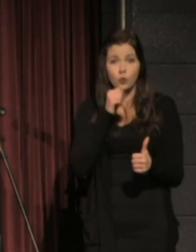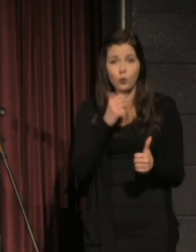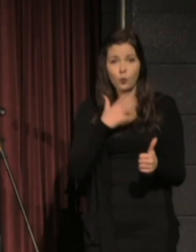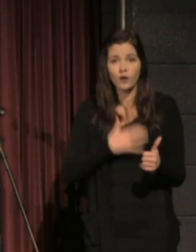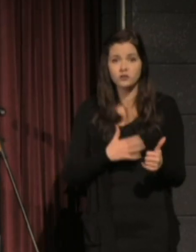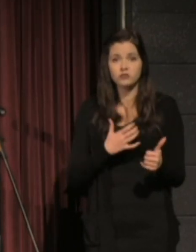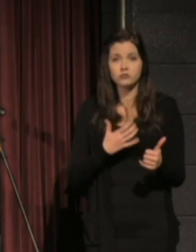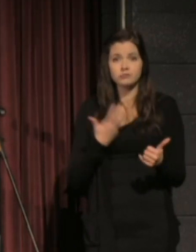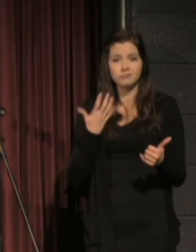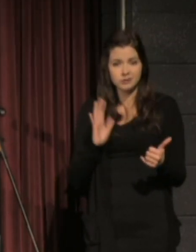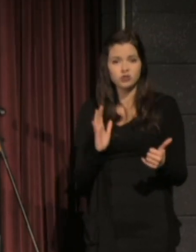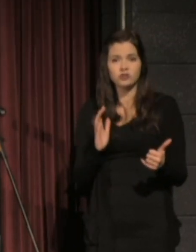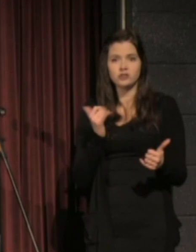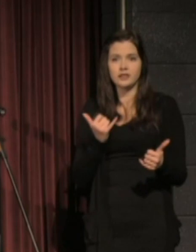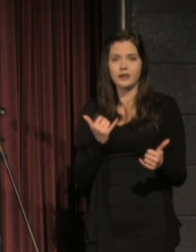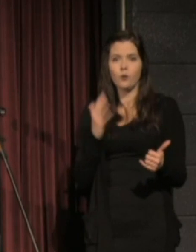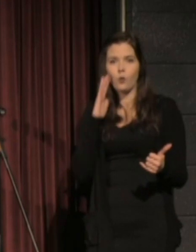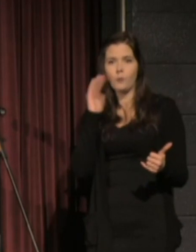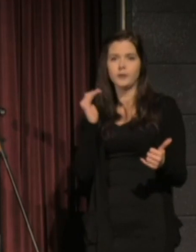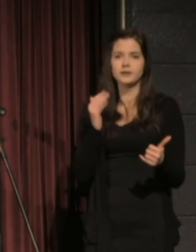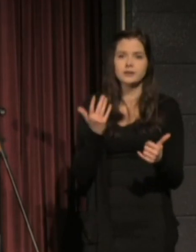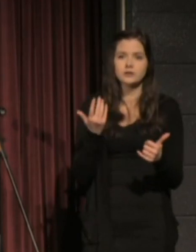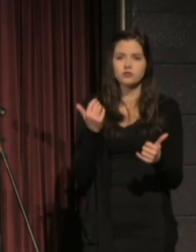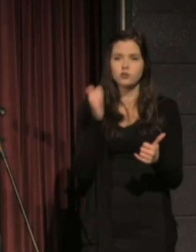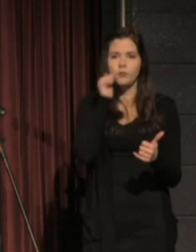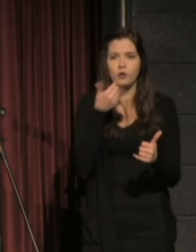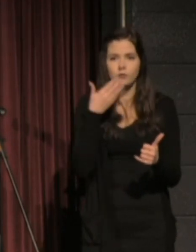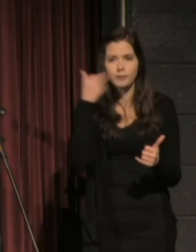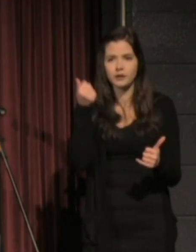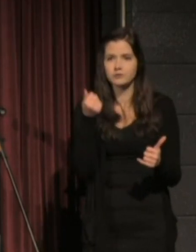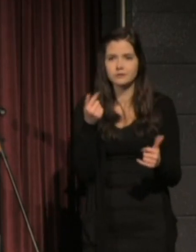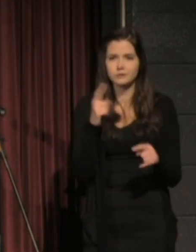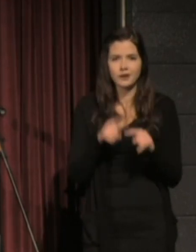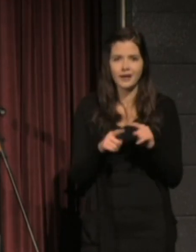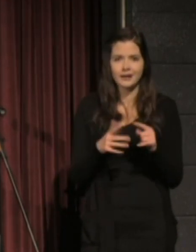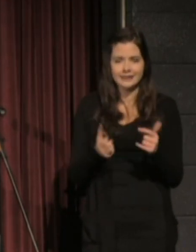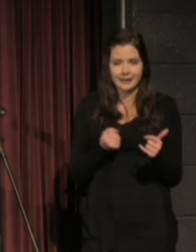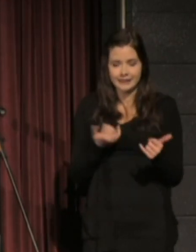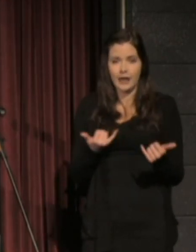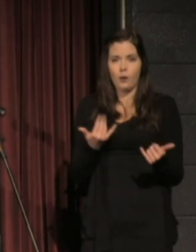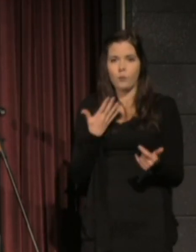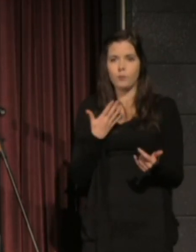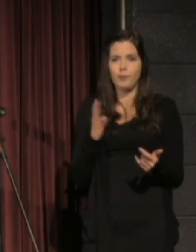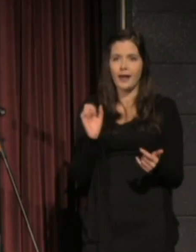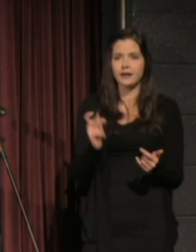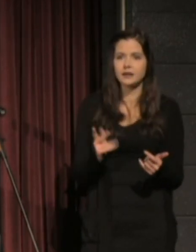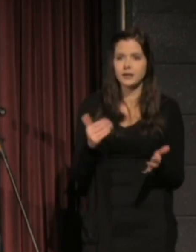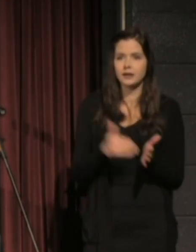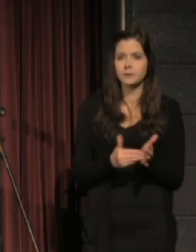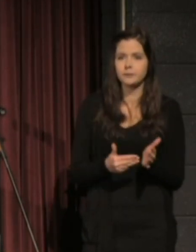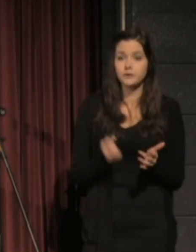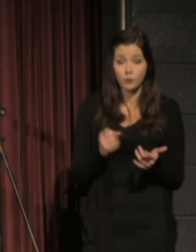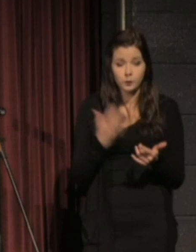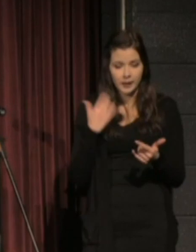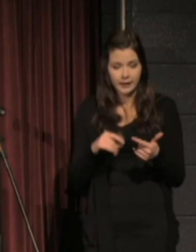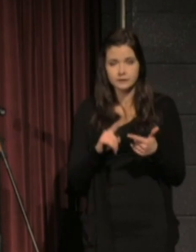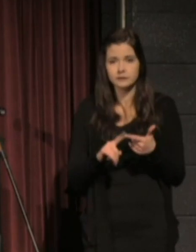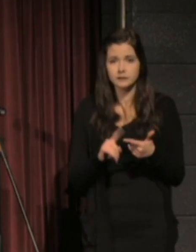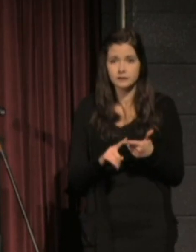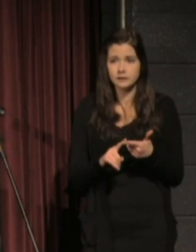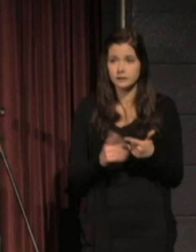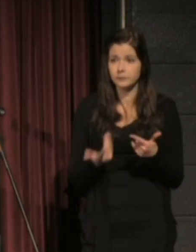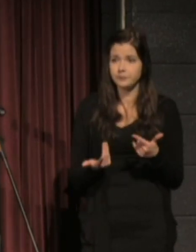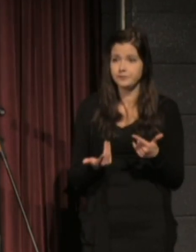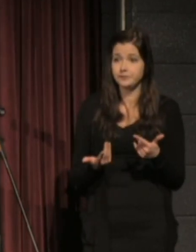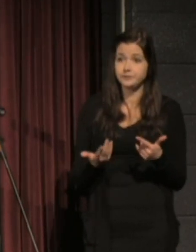your today in hopes tomorrow will be better. You can never get right now back. This leads me to my next message for you, which